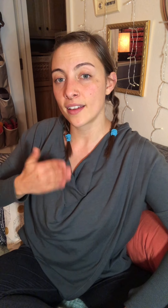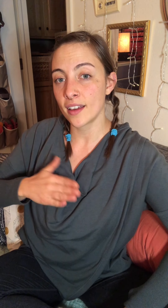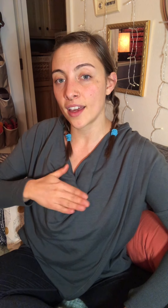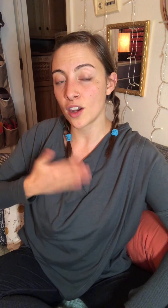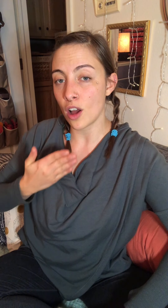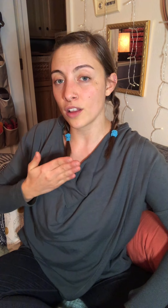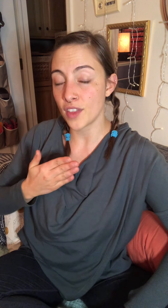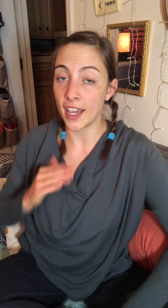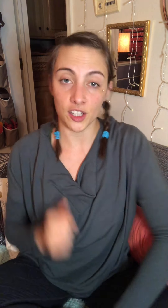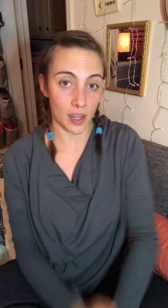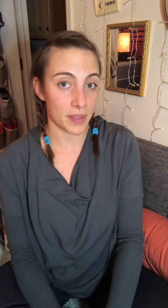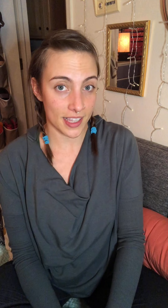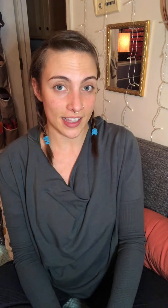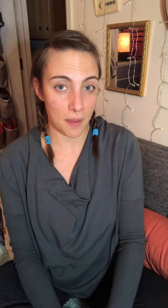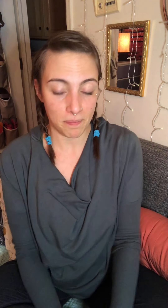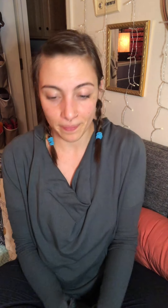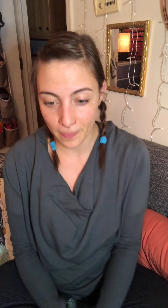And all of the hand shape is the same.